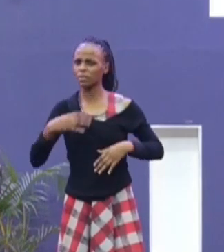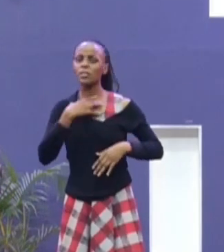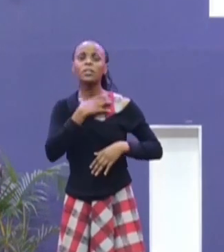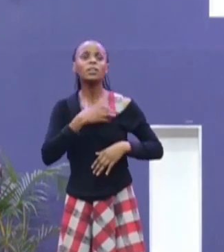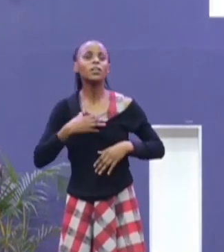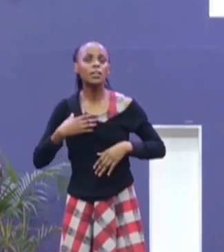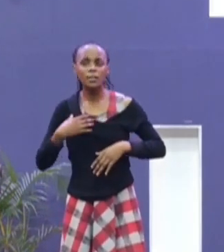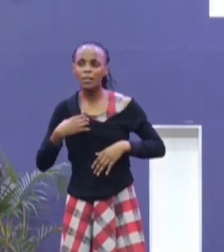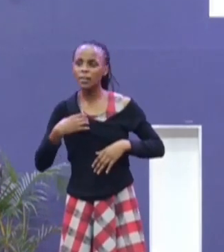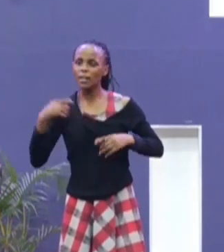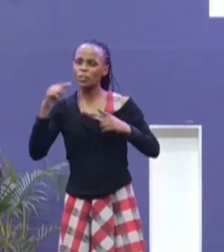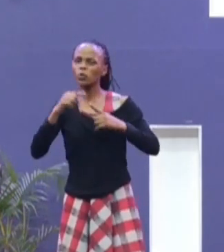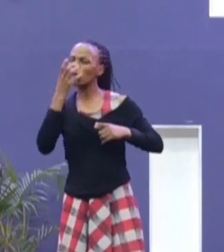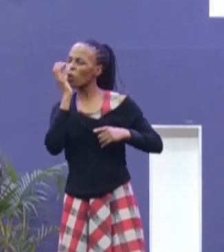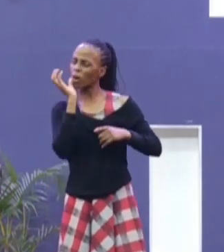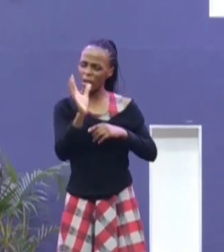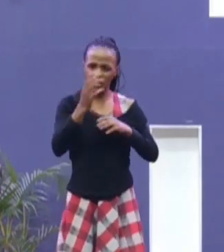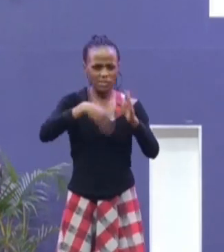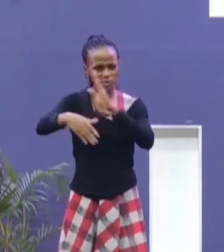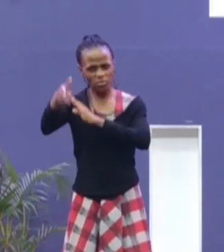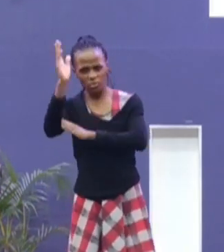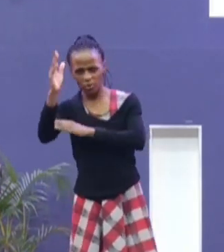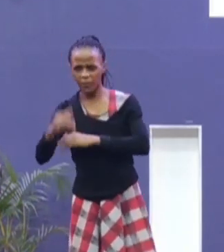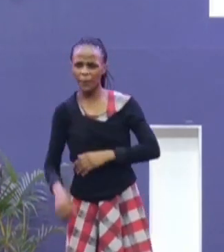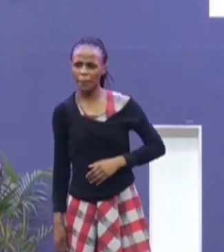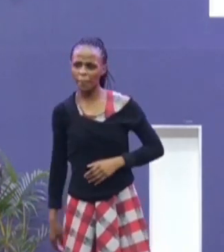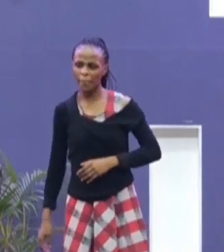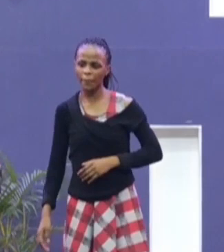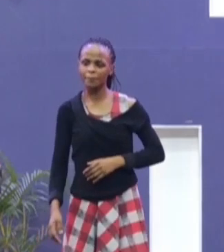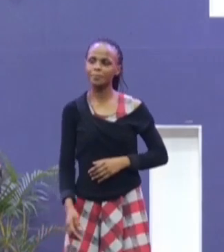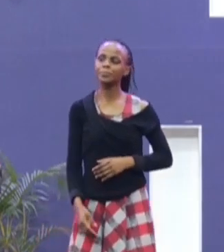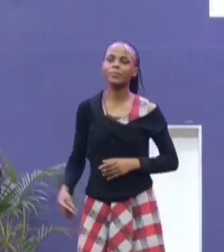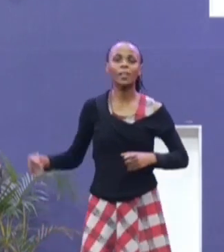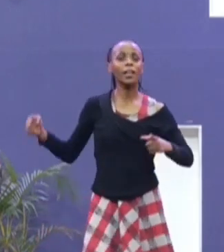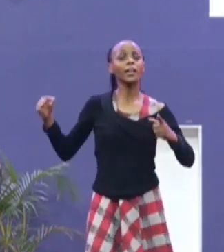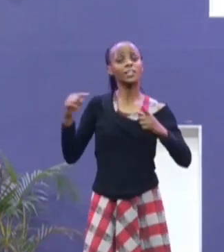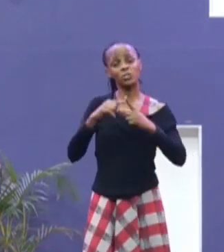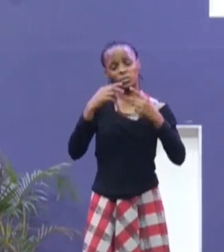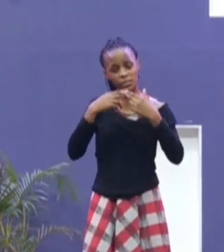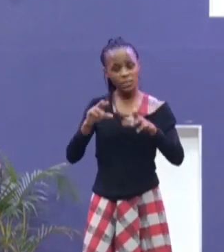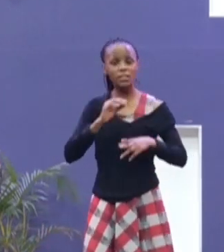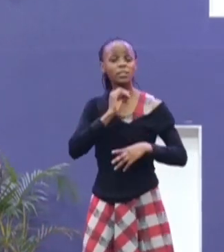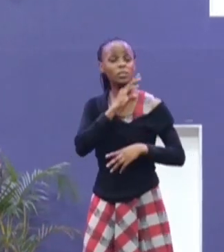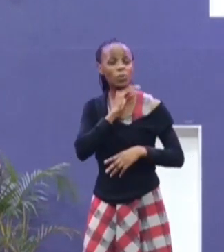to either curse God, to either begin complaining.